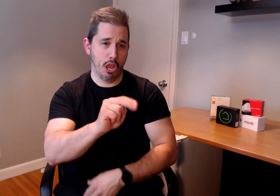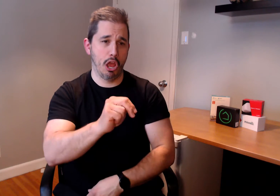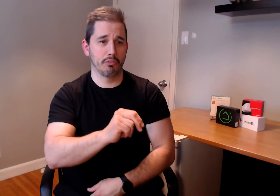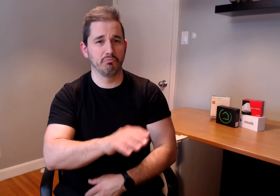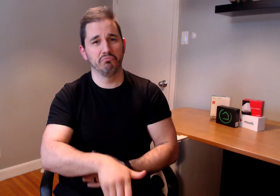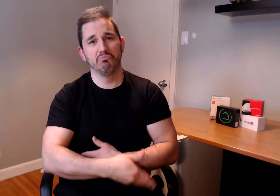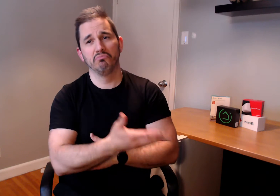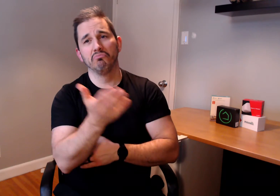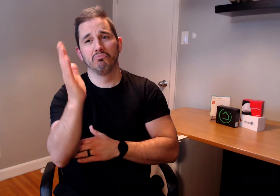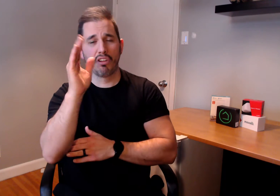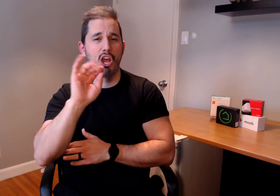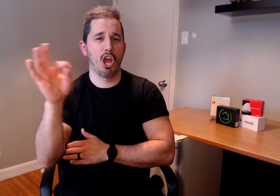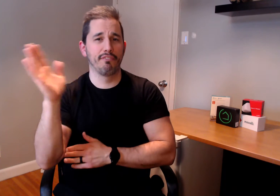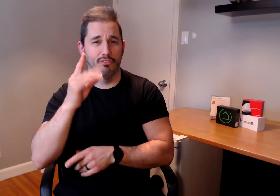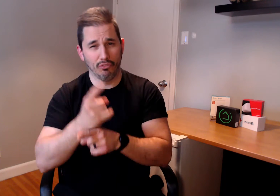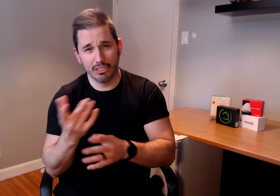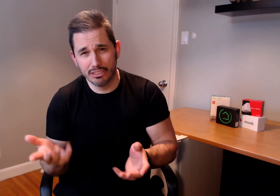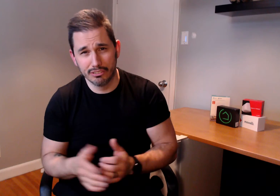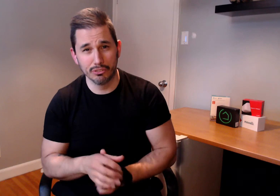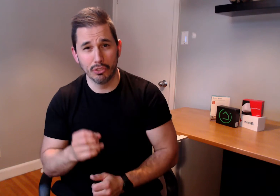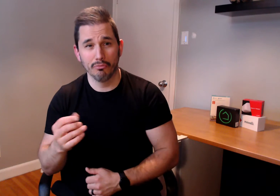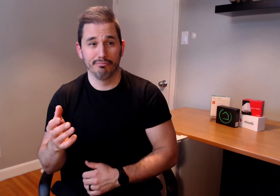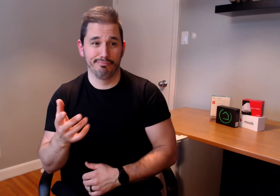about 2 or 3 in the morning, and then it turns off later in the morning.